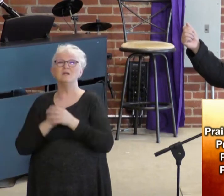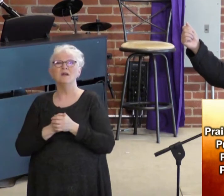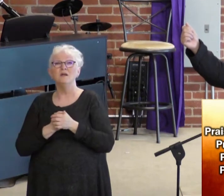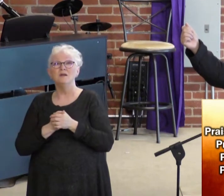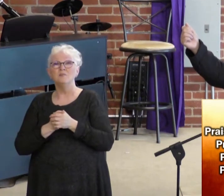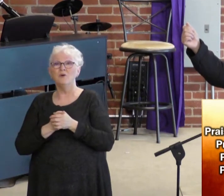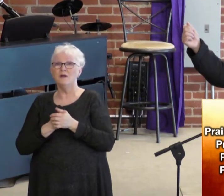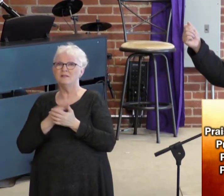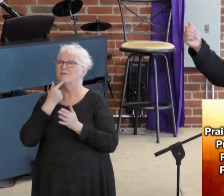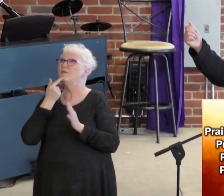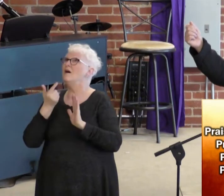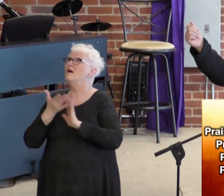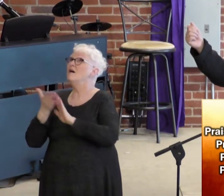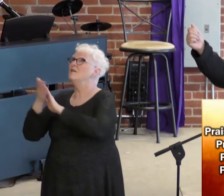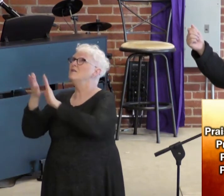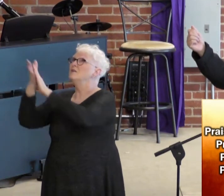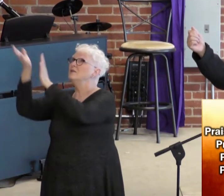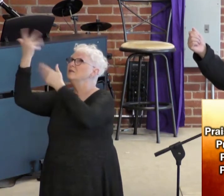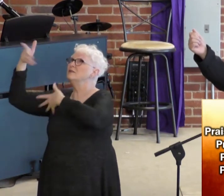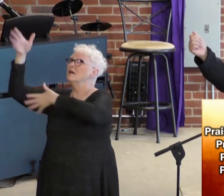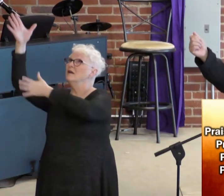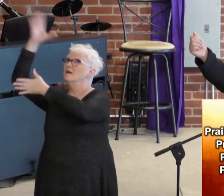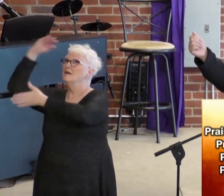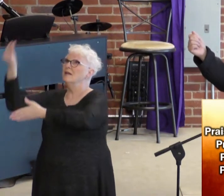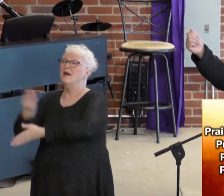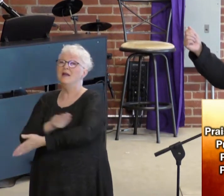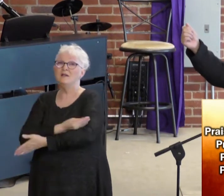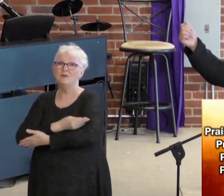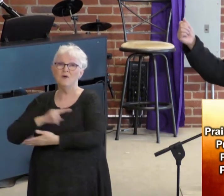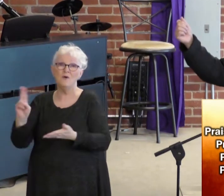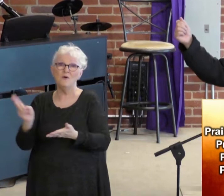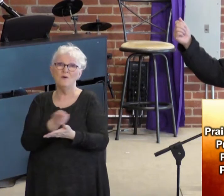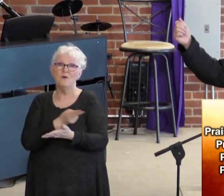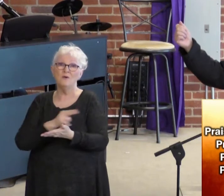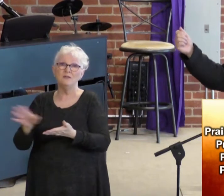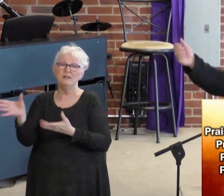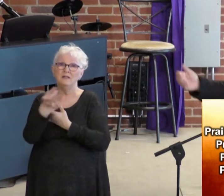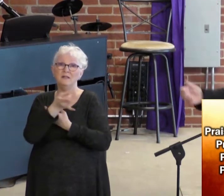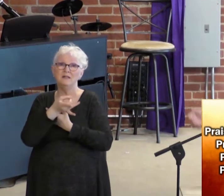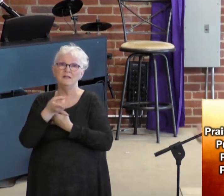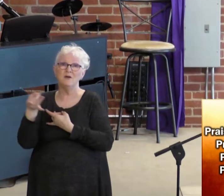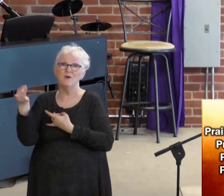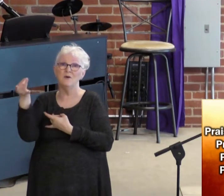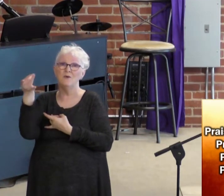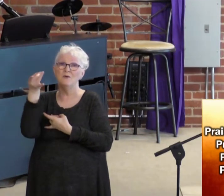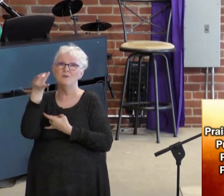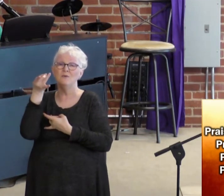host. Praise Father, Son, and Holy